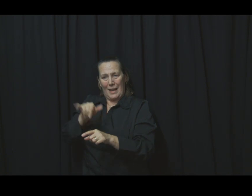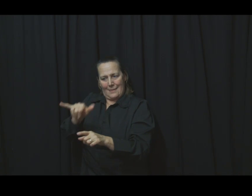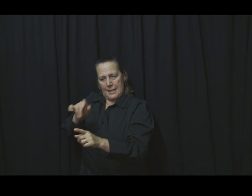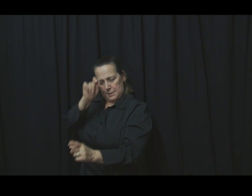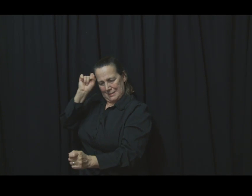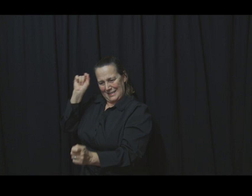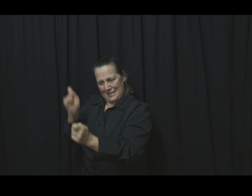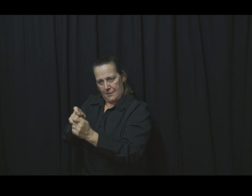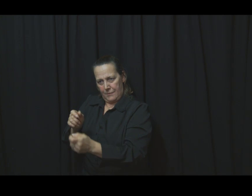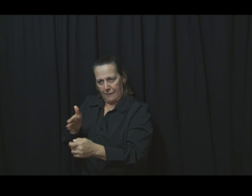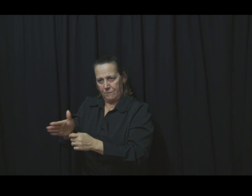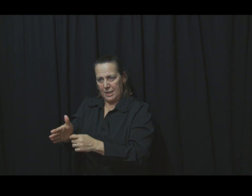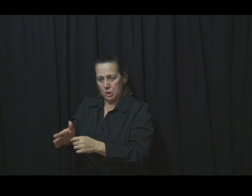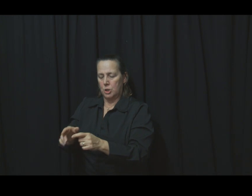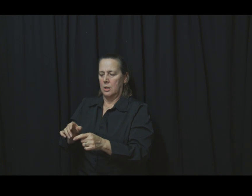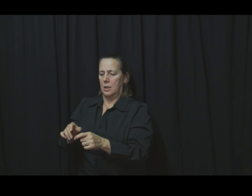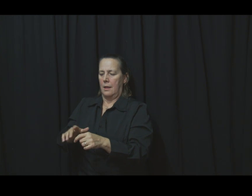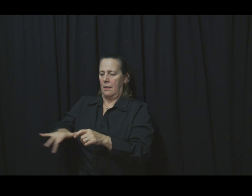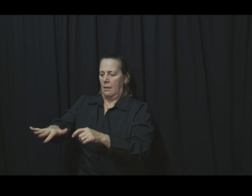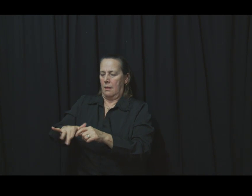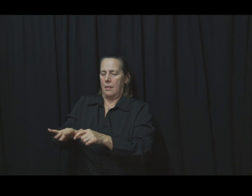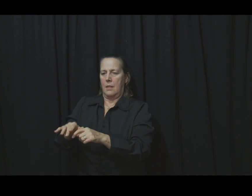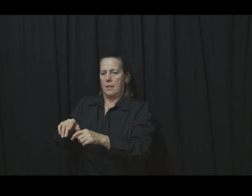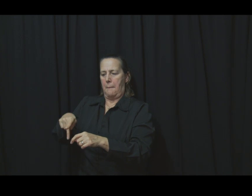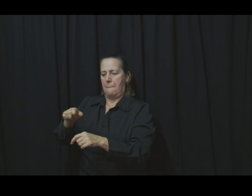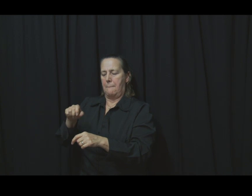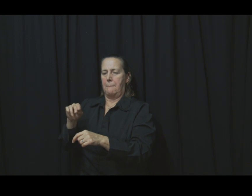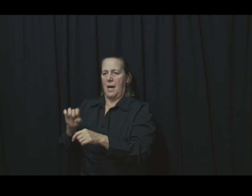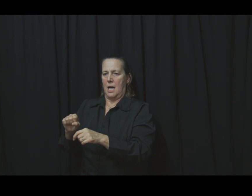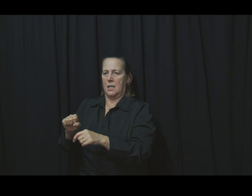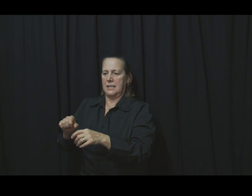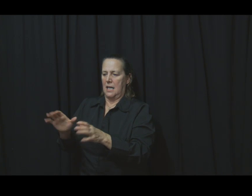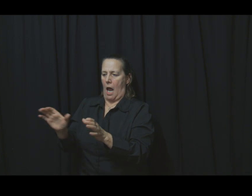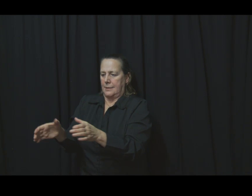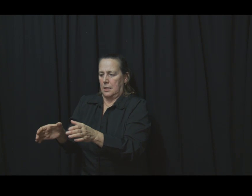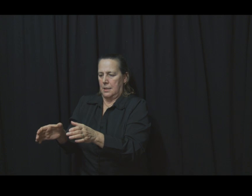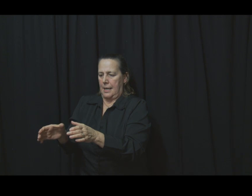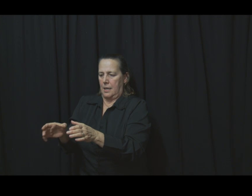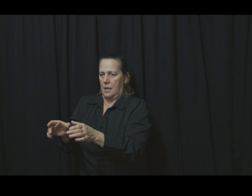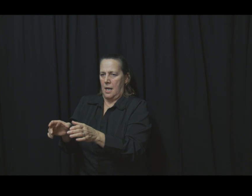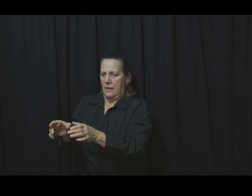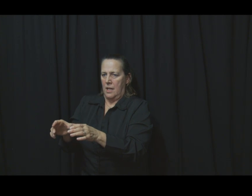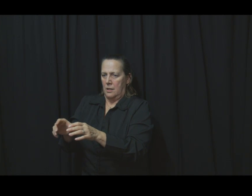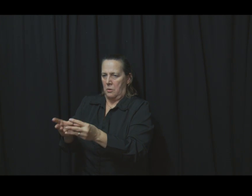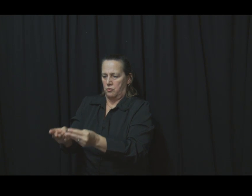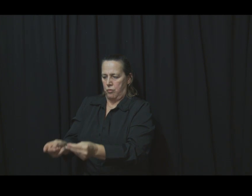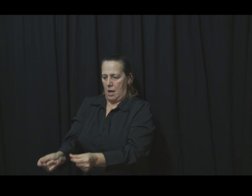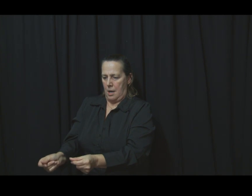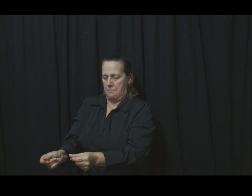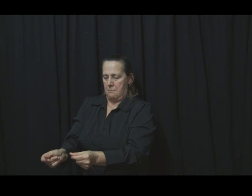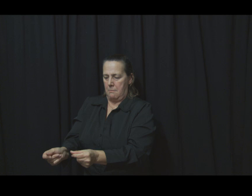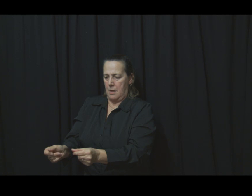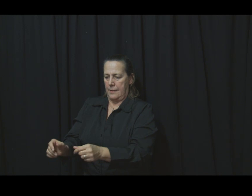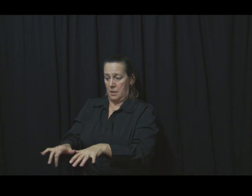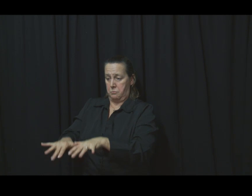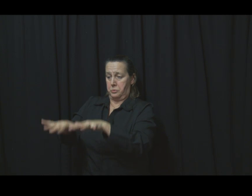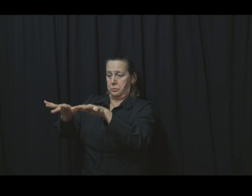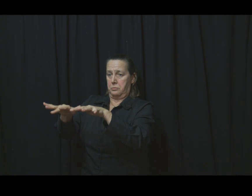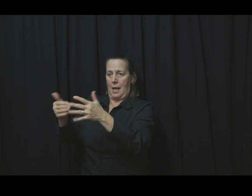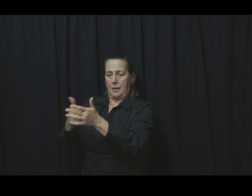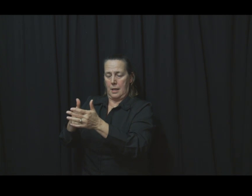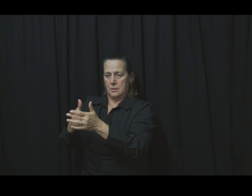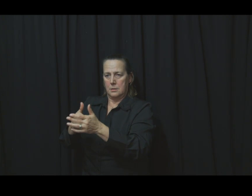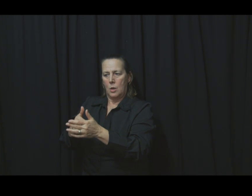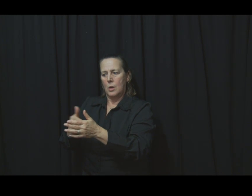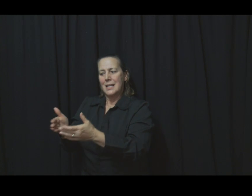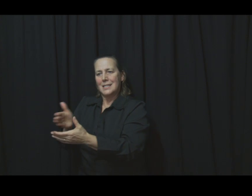and so on, with river ponds get isolated, then they dry up, then the river flows again. In between, some of the fish